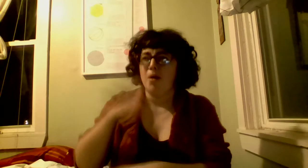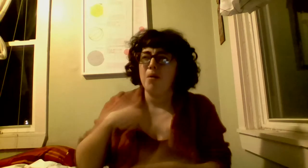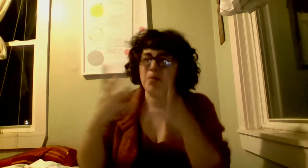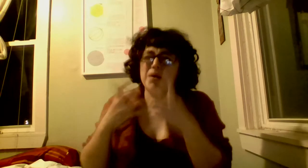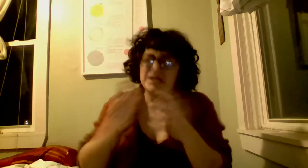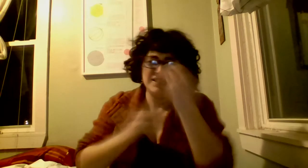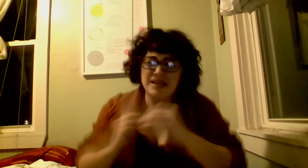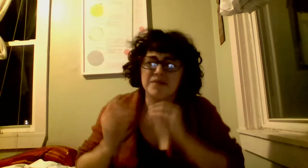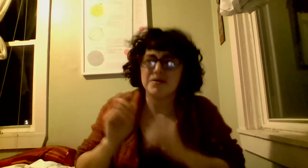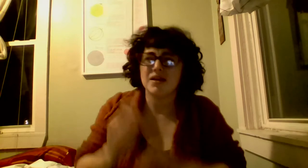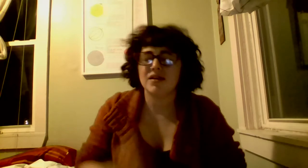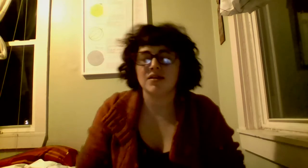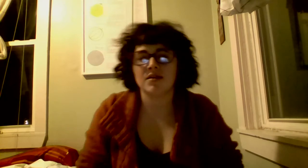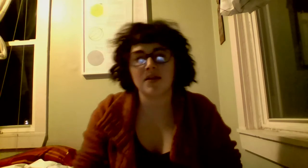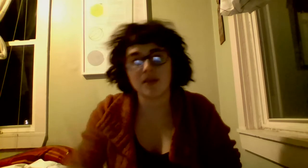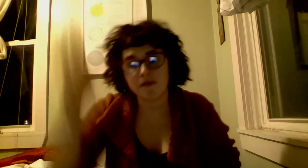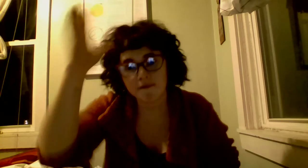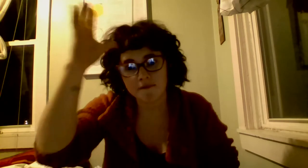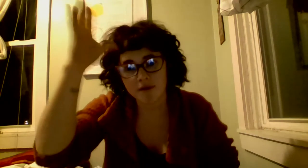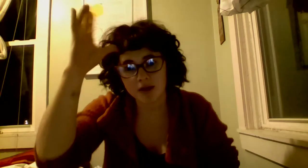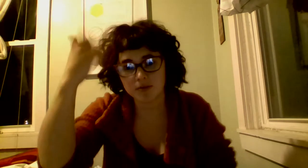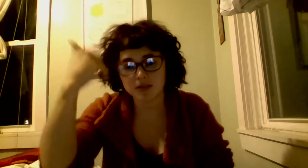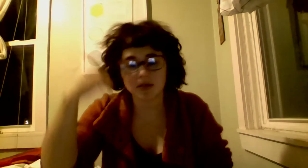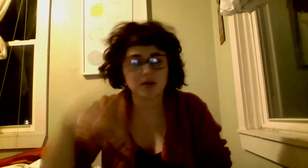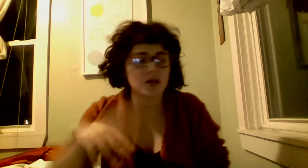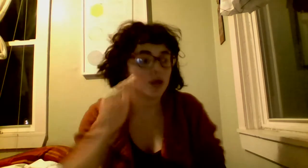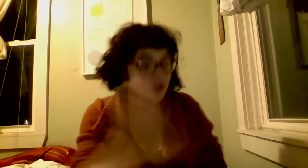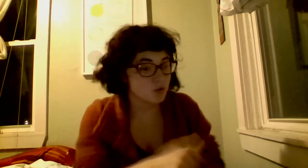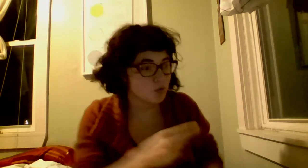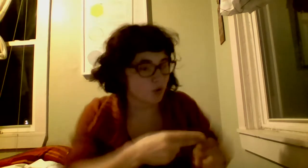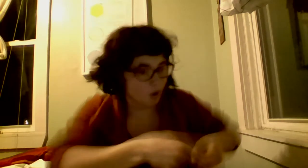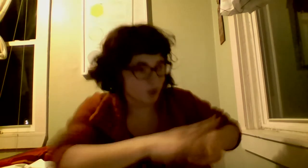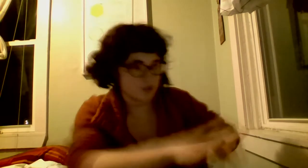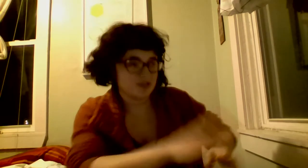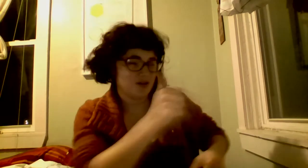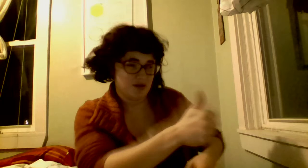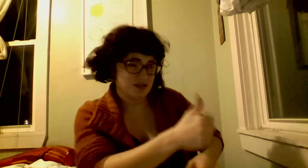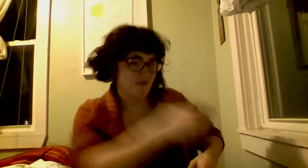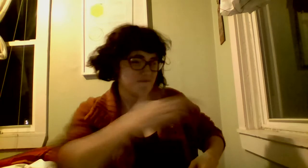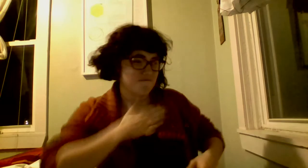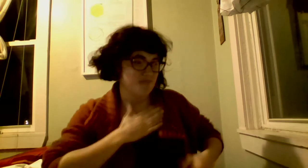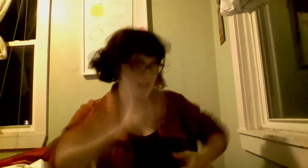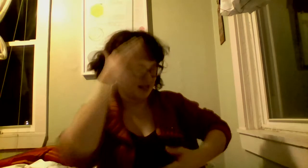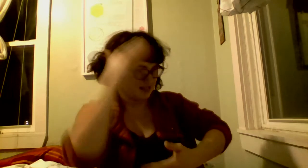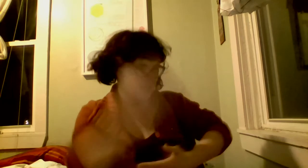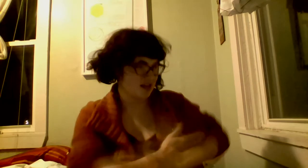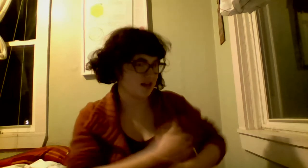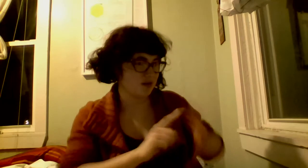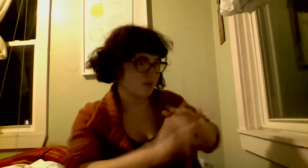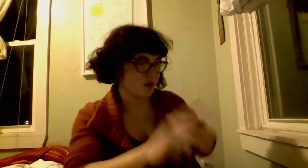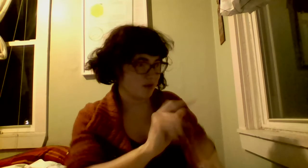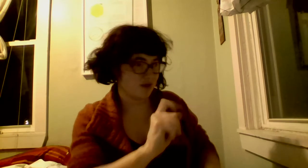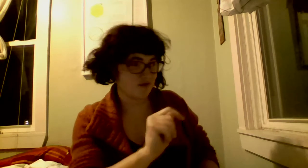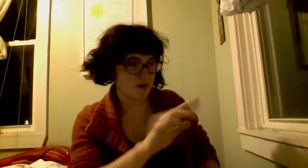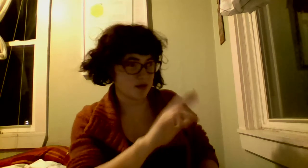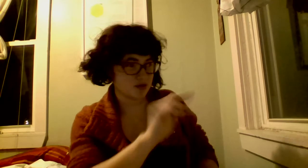Oh, Father, you call yourself my son and you run away from a troll. I can't believe it. When I was your age, I